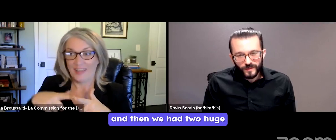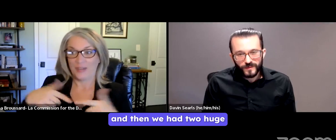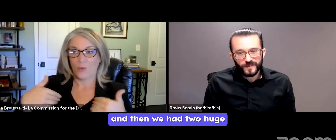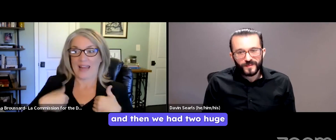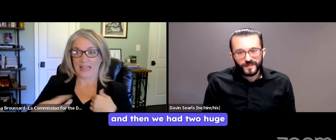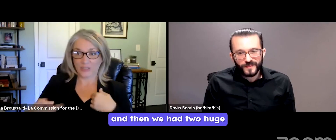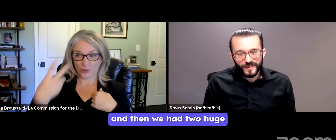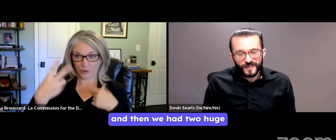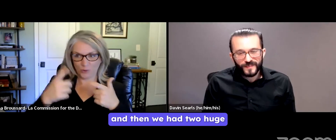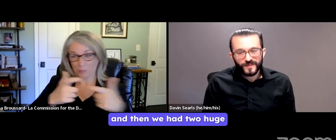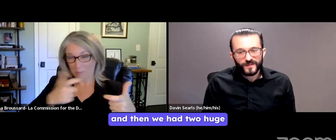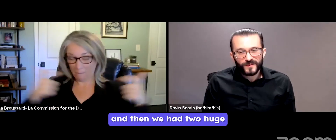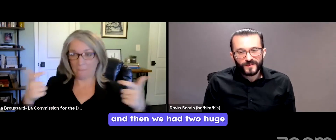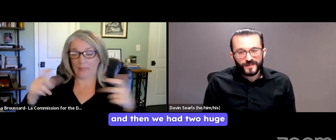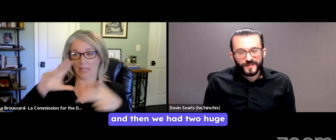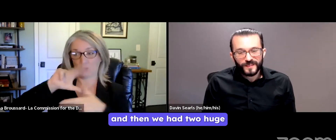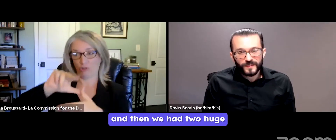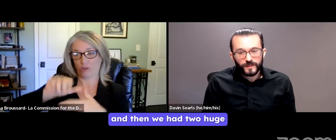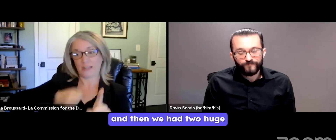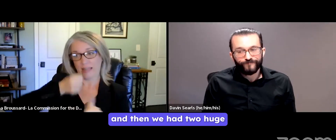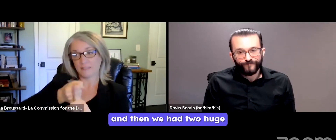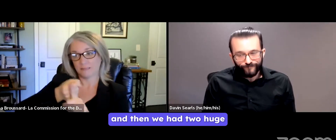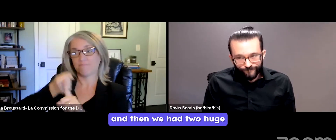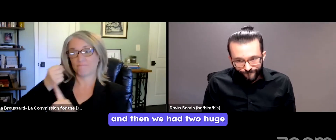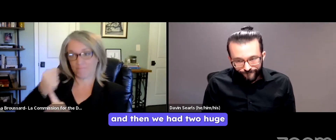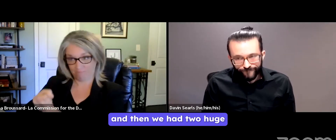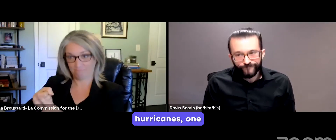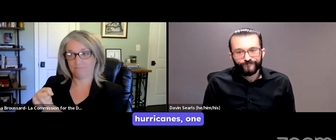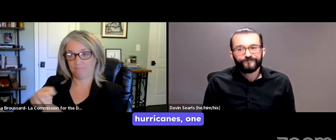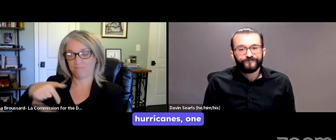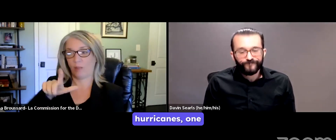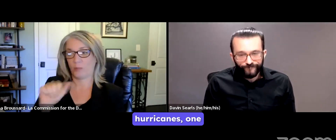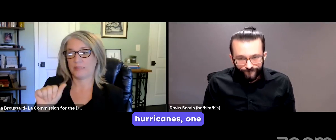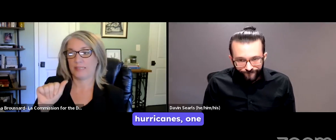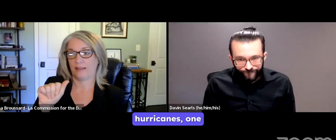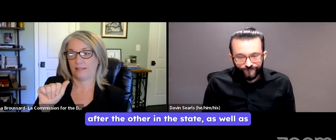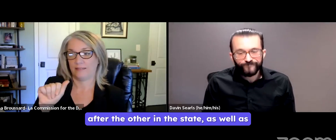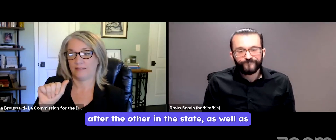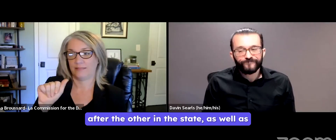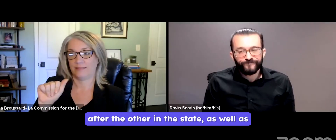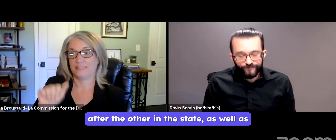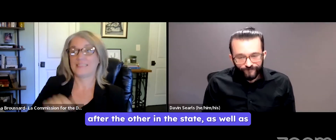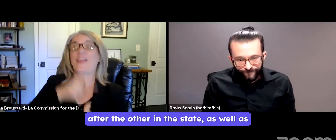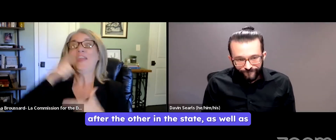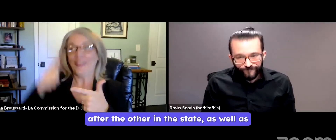And then we had two huge hurricanes, one after the other in the